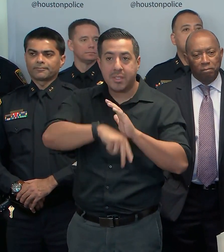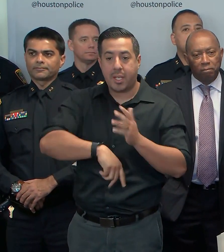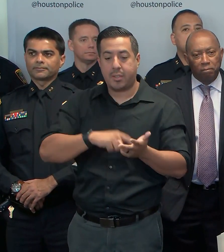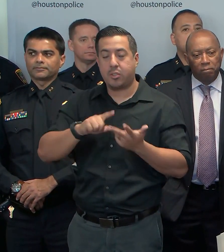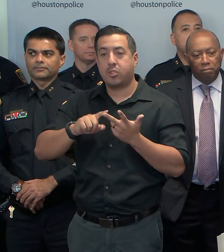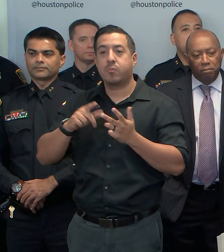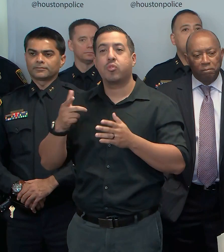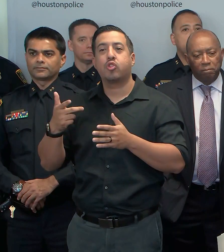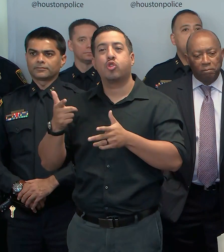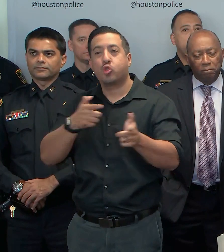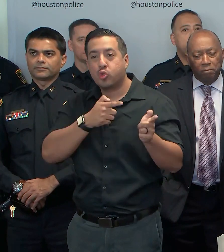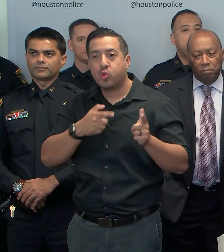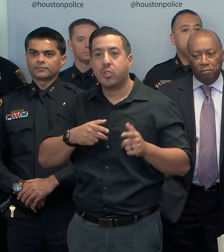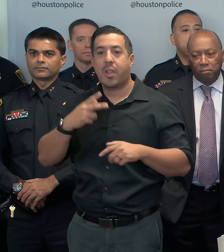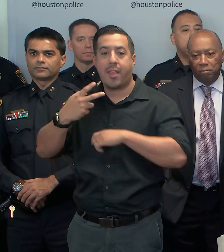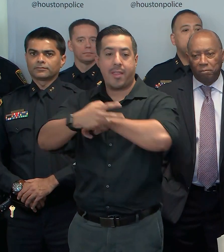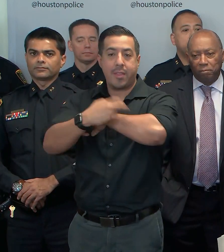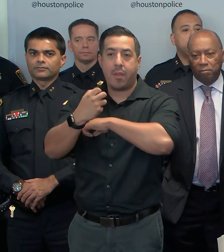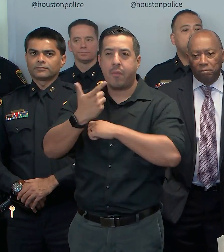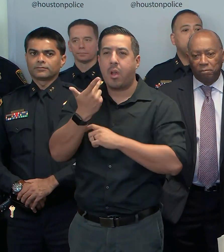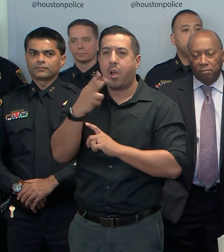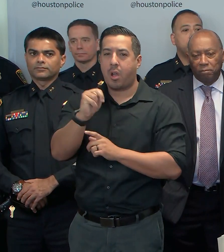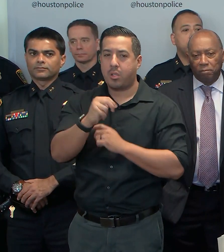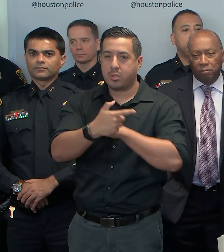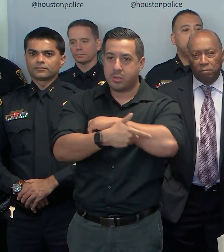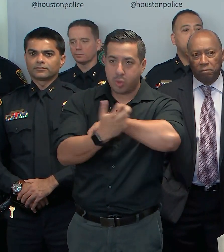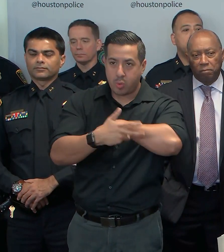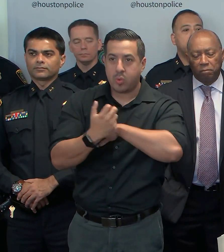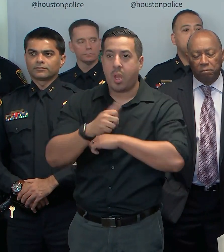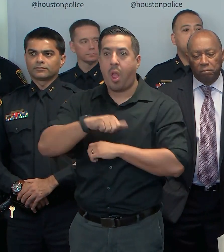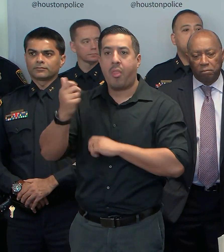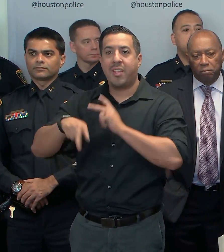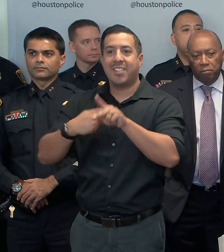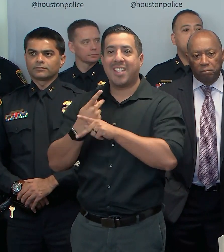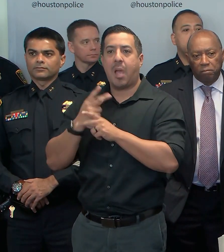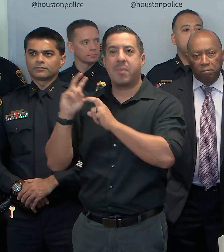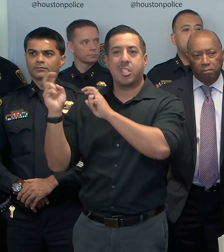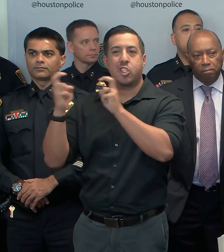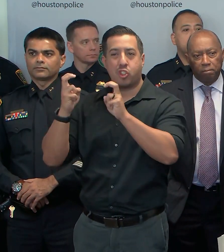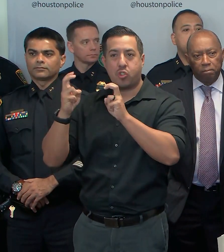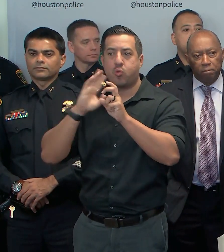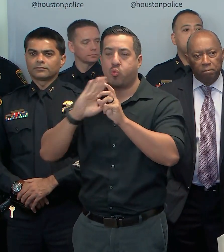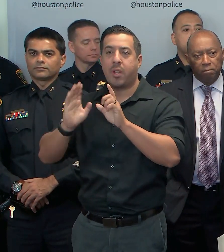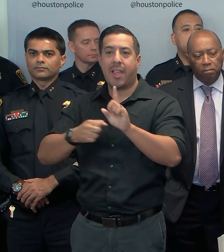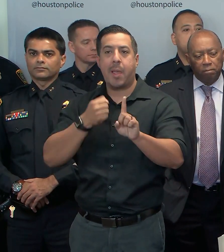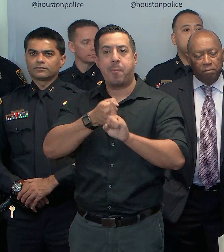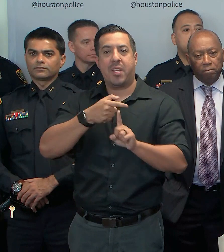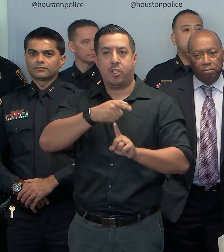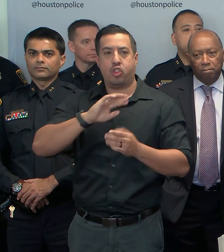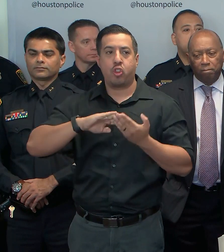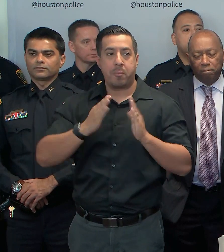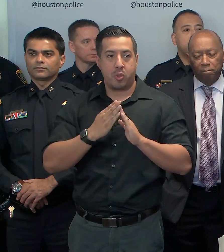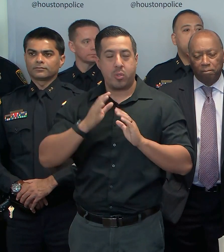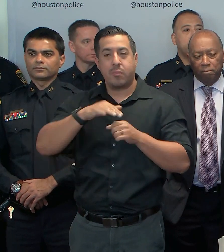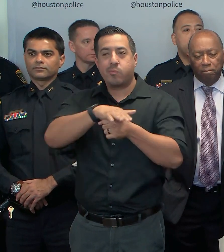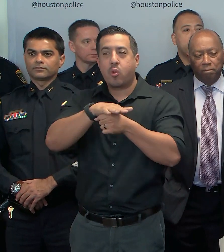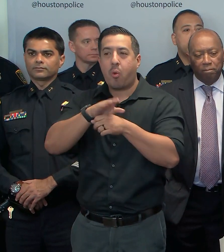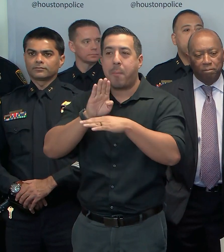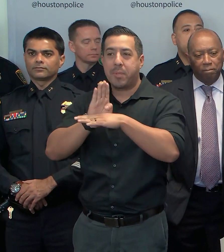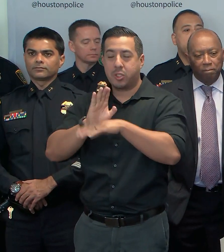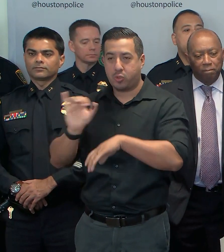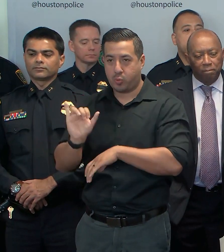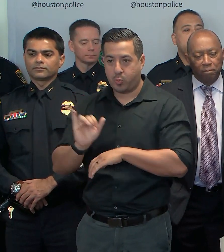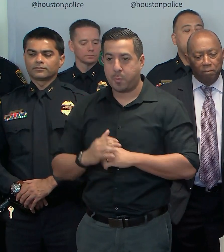shootings, theft of firearms from vehicles, and other crime issues that impact our communities and local